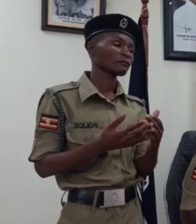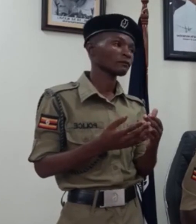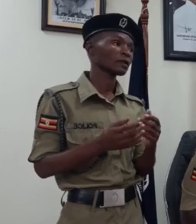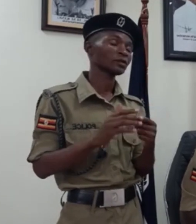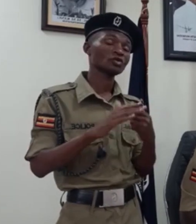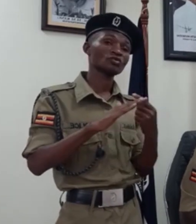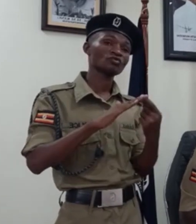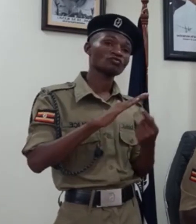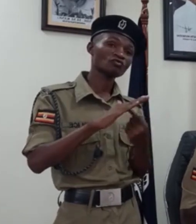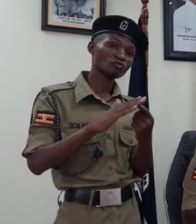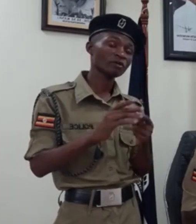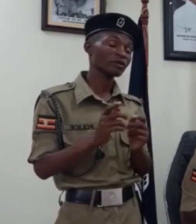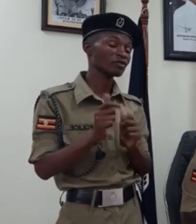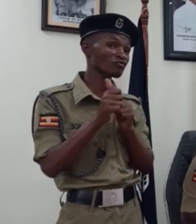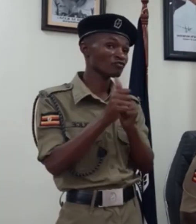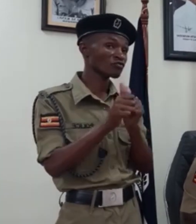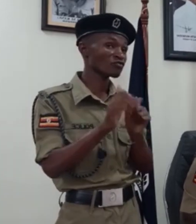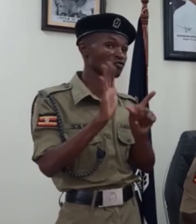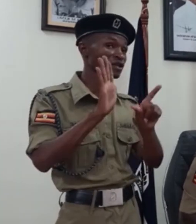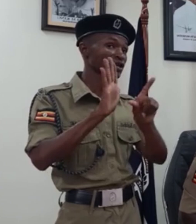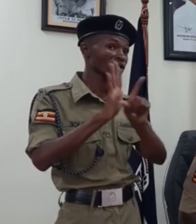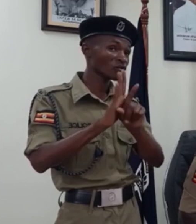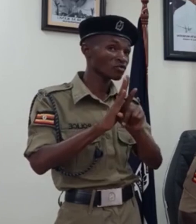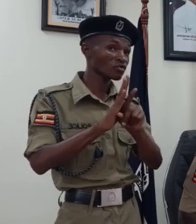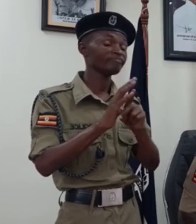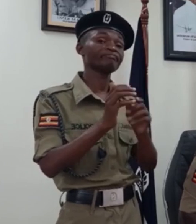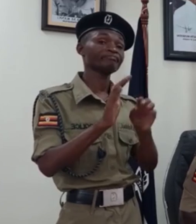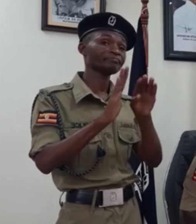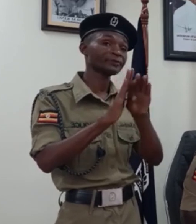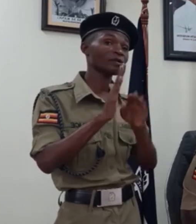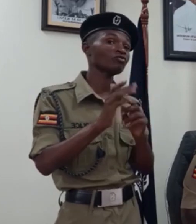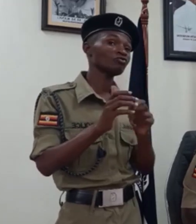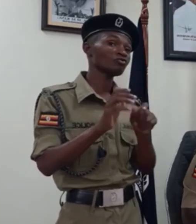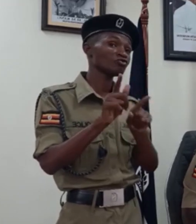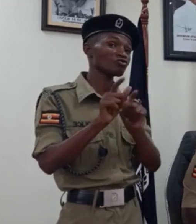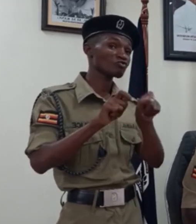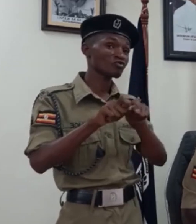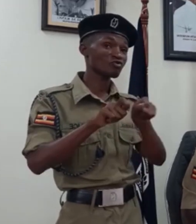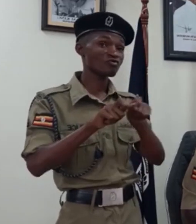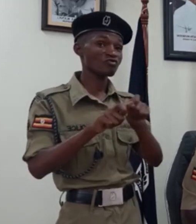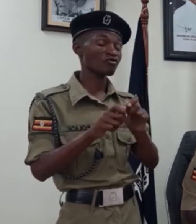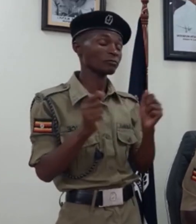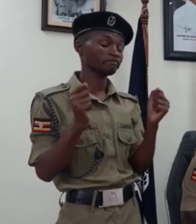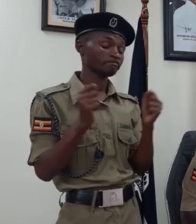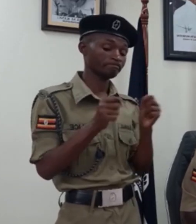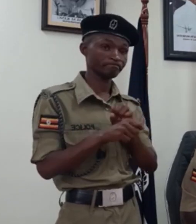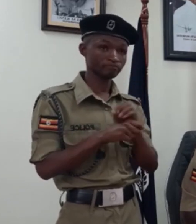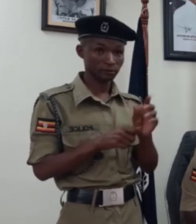bakuuma obutebenkevu n'okulaba nti enkola